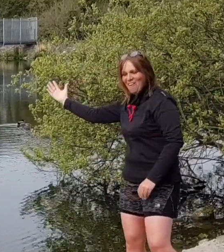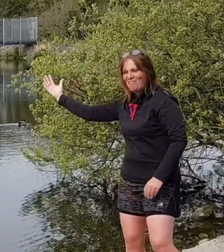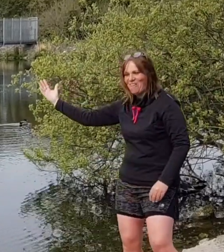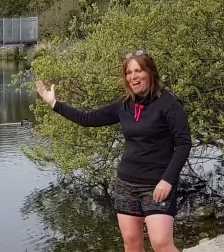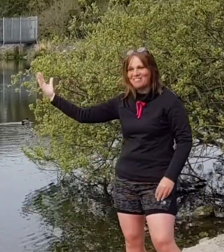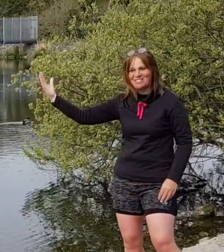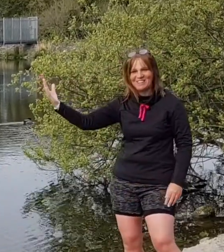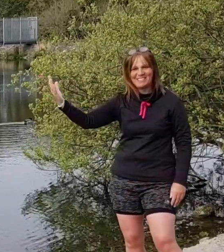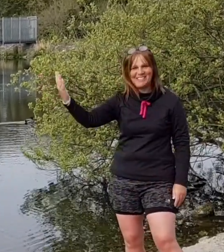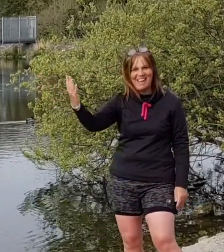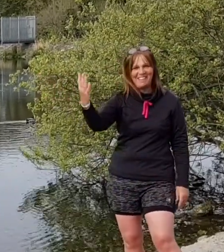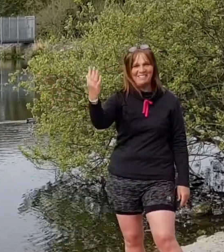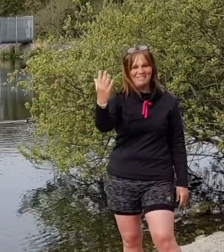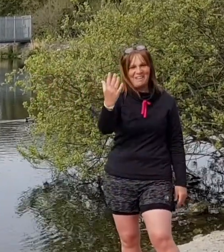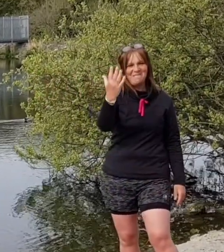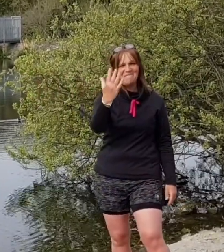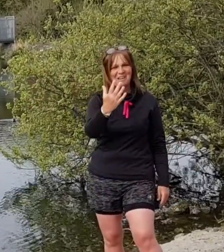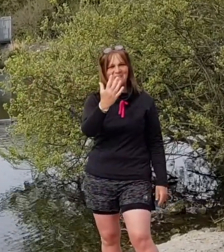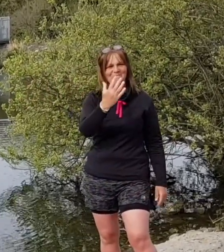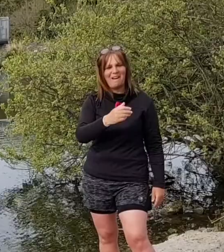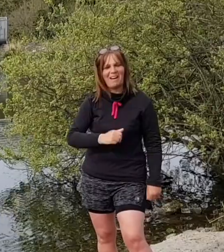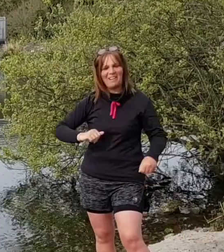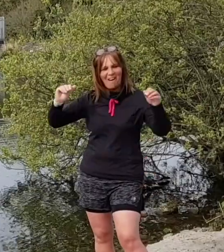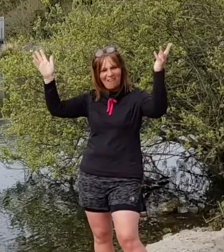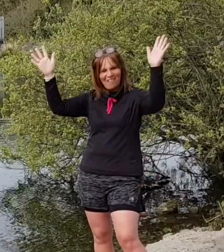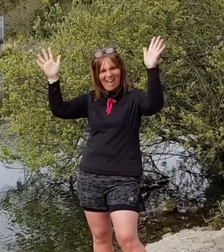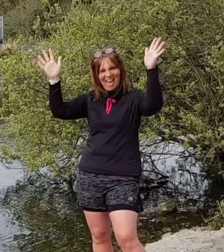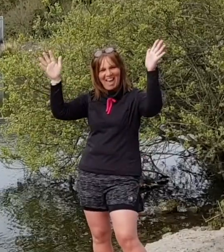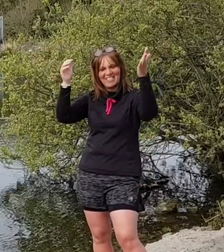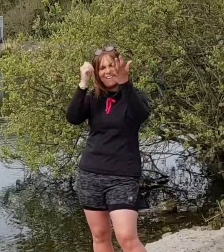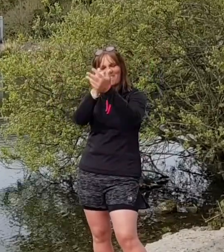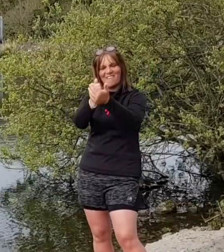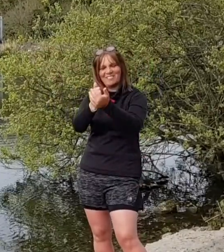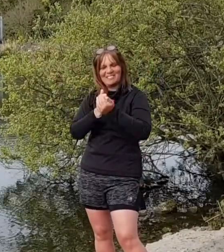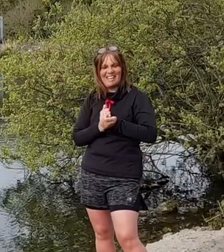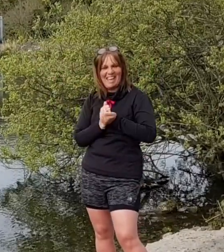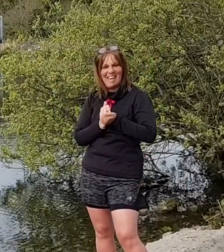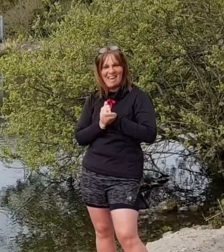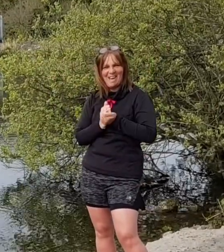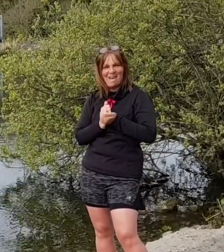all 5 ducks came swimming back. Hooray, they're all seeing.